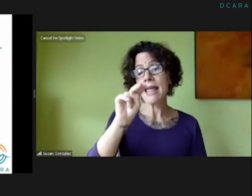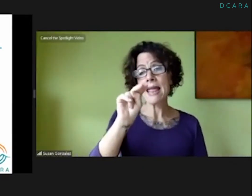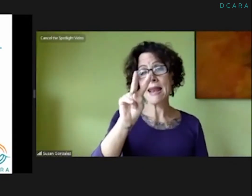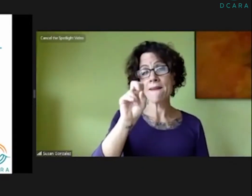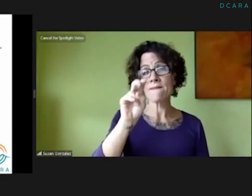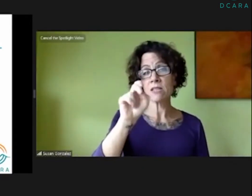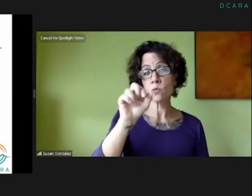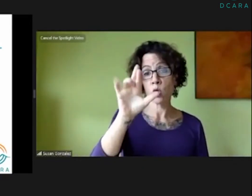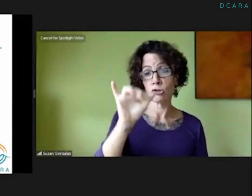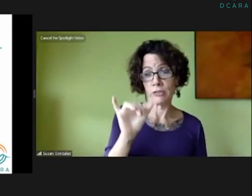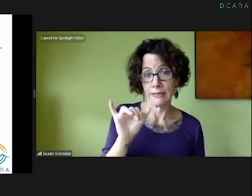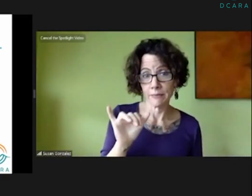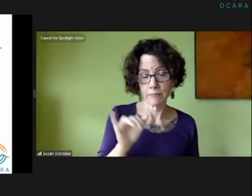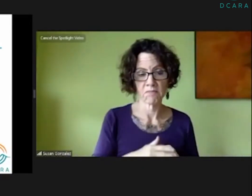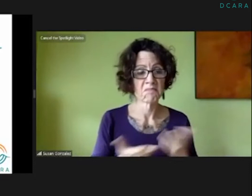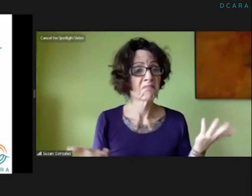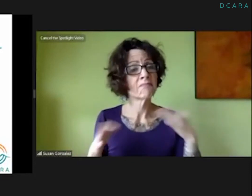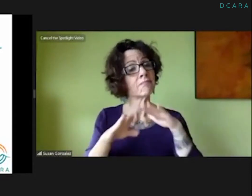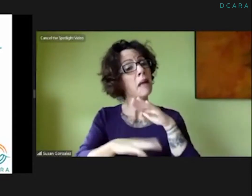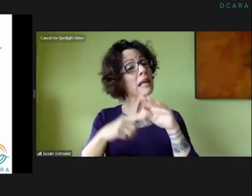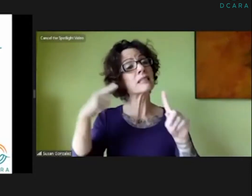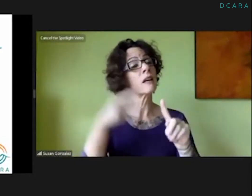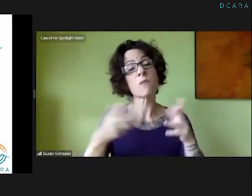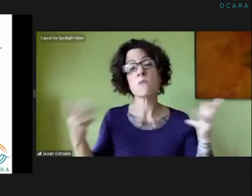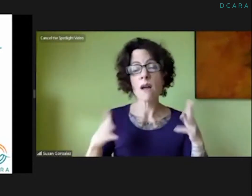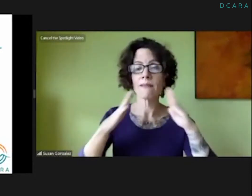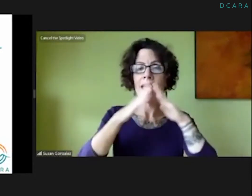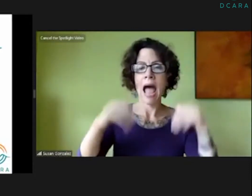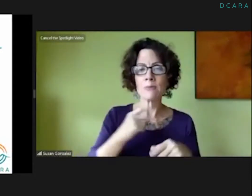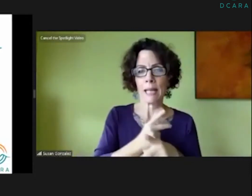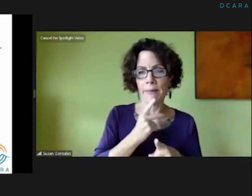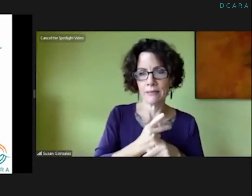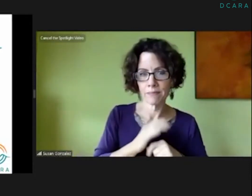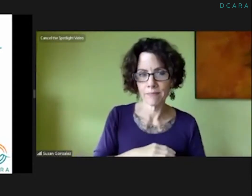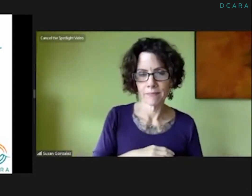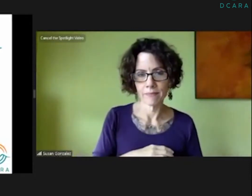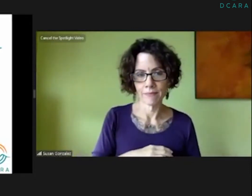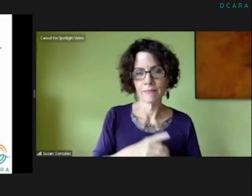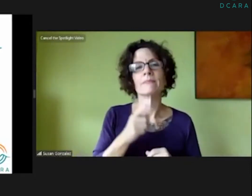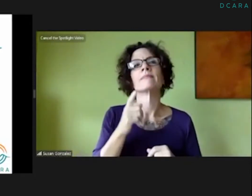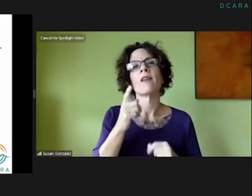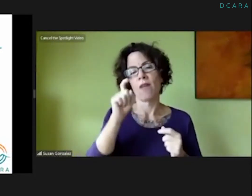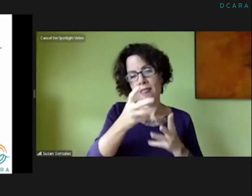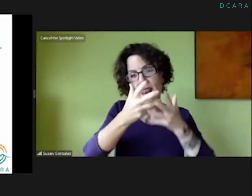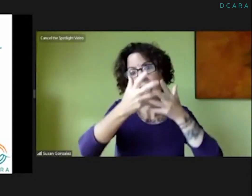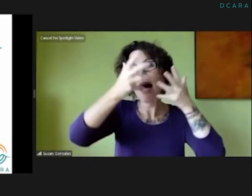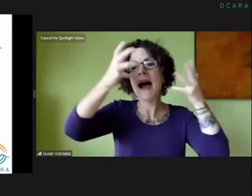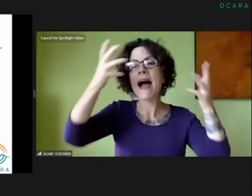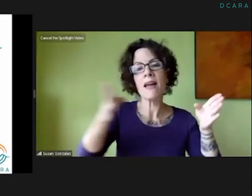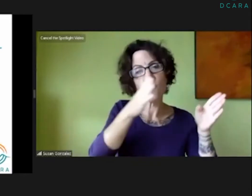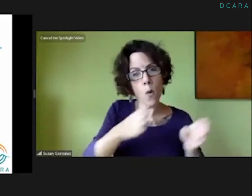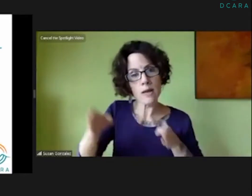Just checking the time, and it looks like we're doing good. The third focus is on inventory.